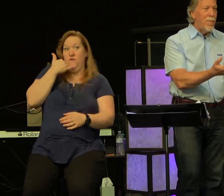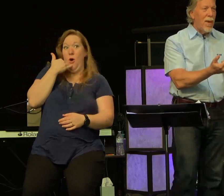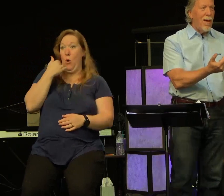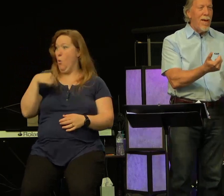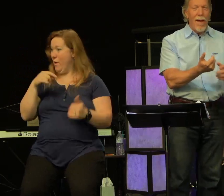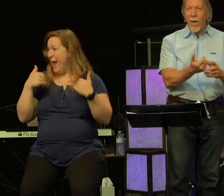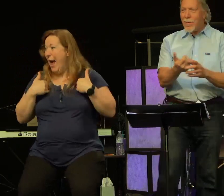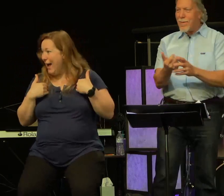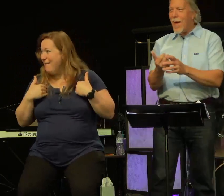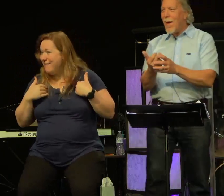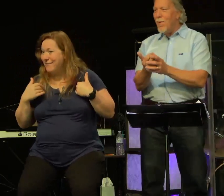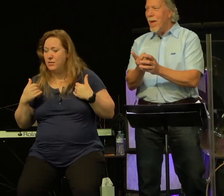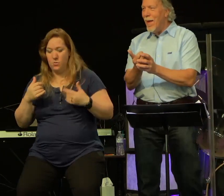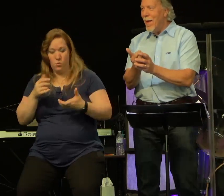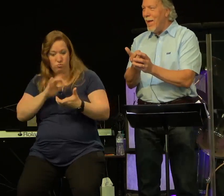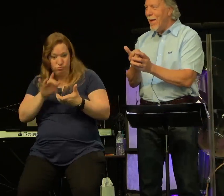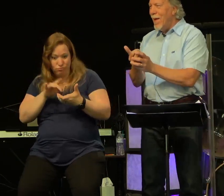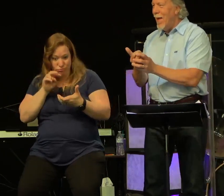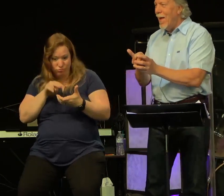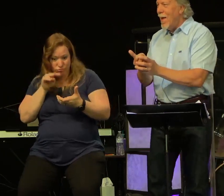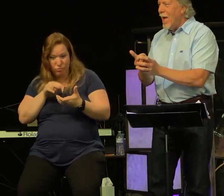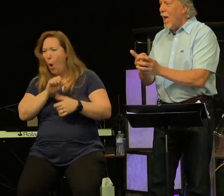them all the time.